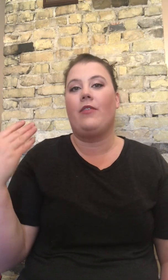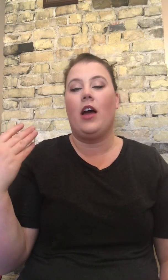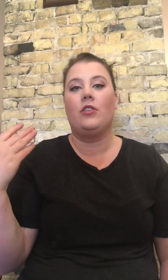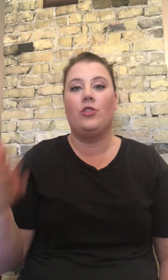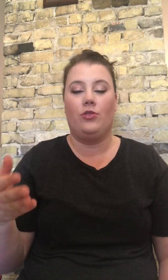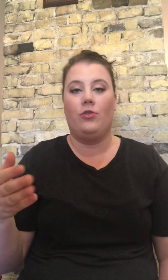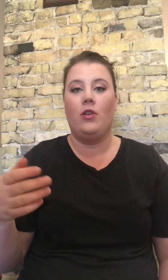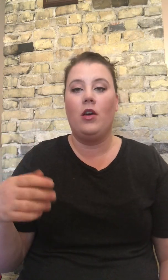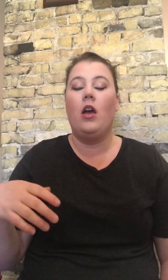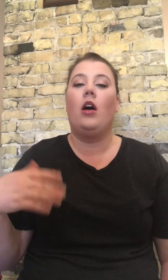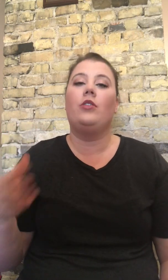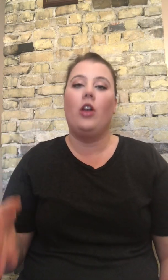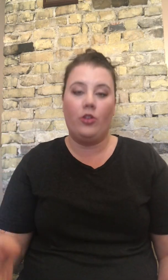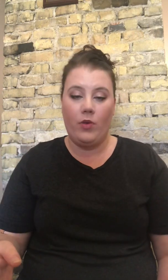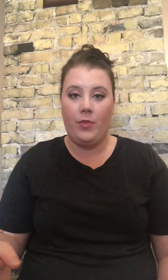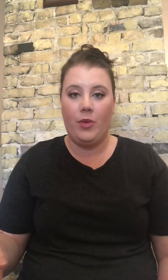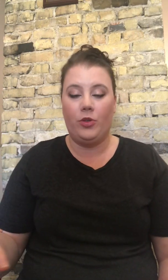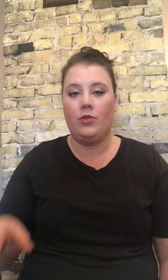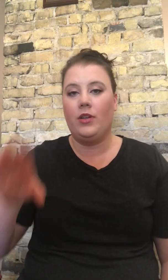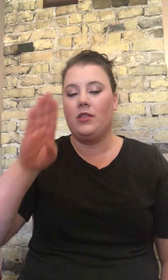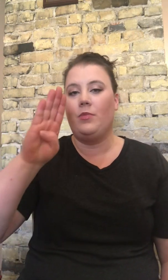got 2. Another way people do it is